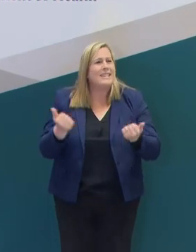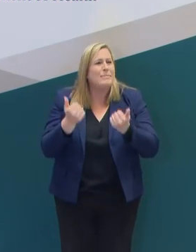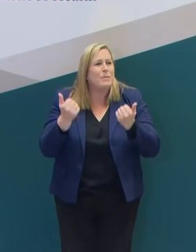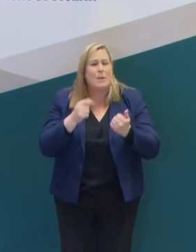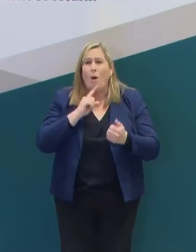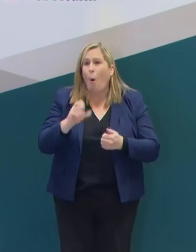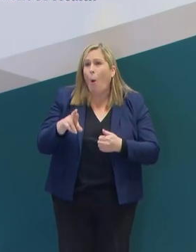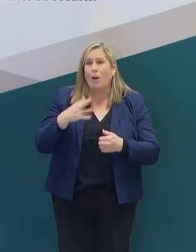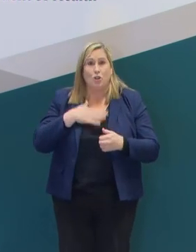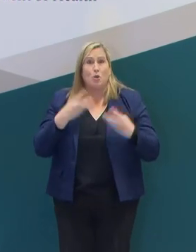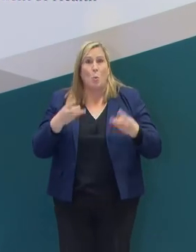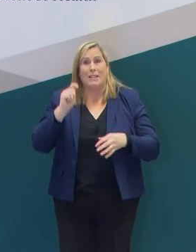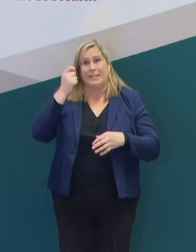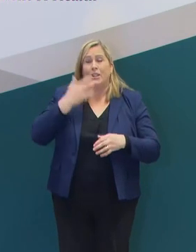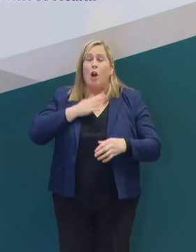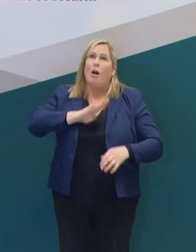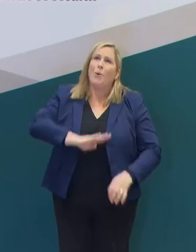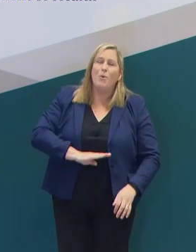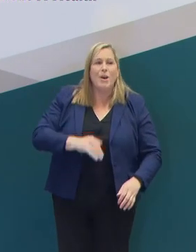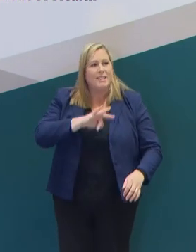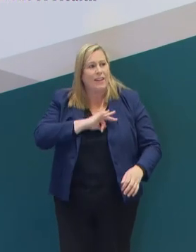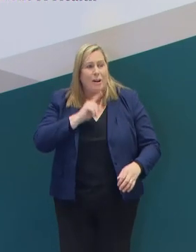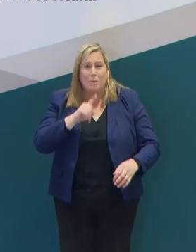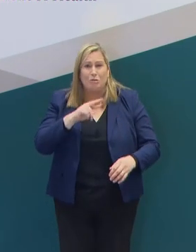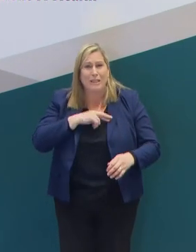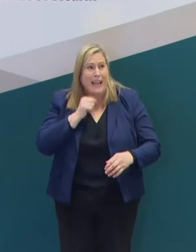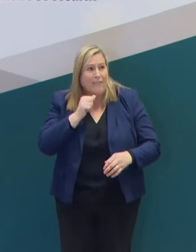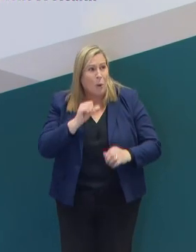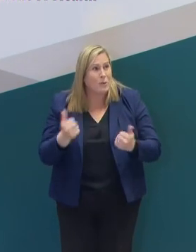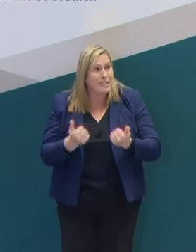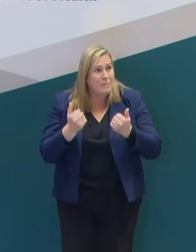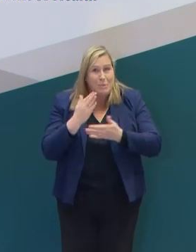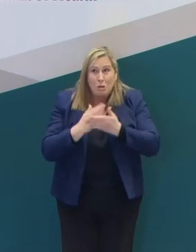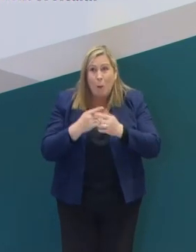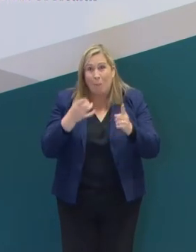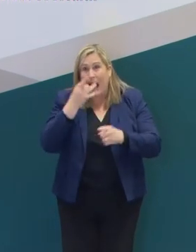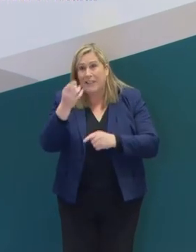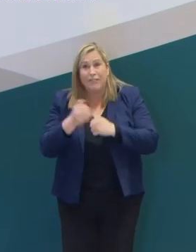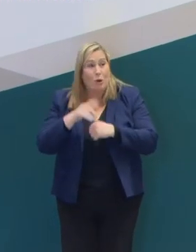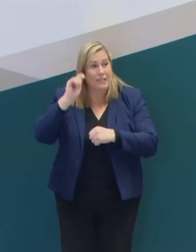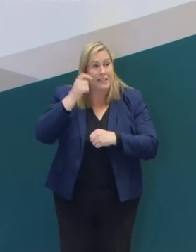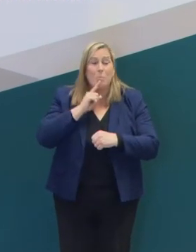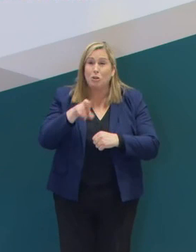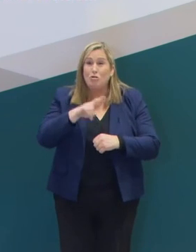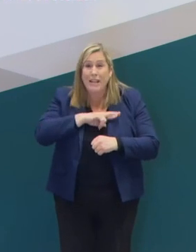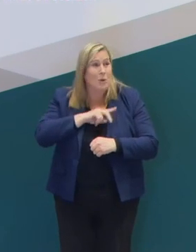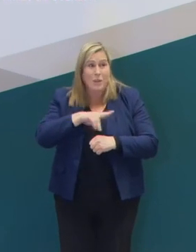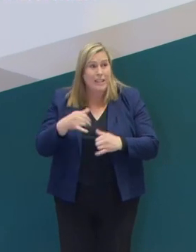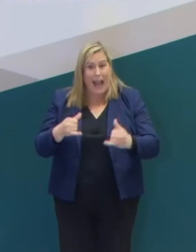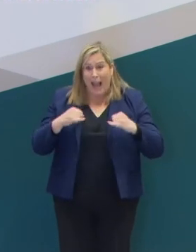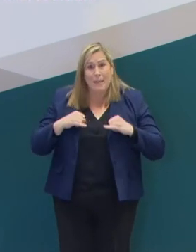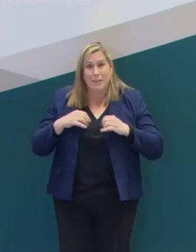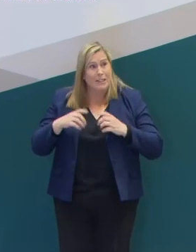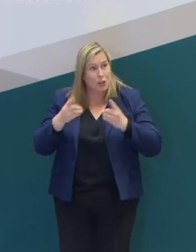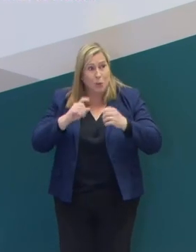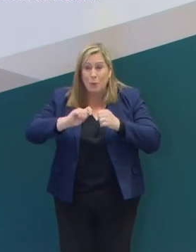of a test in a situation where they don't have any symptoms at all. And all of that has greatly exceeded our capacity to test and is